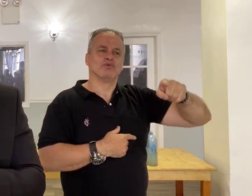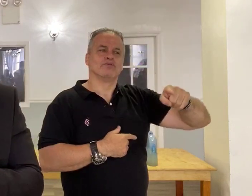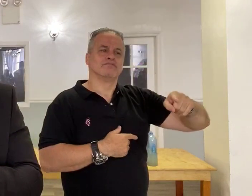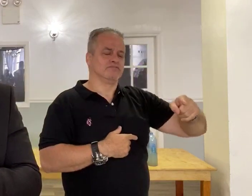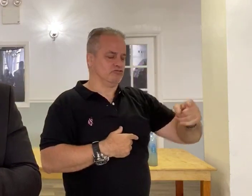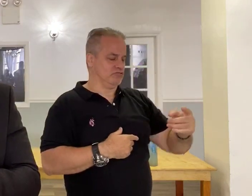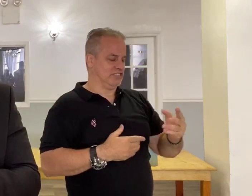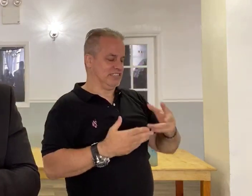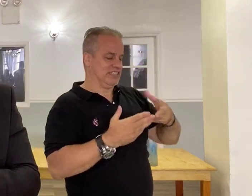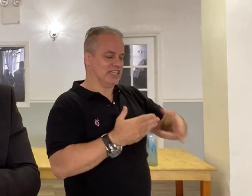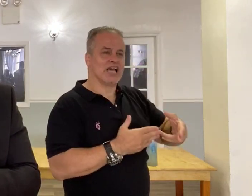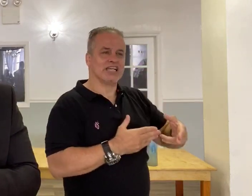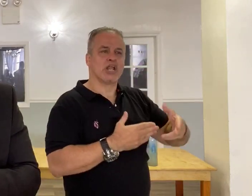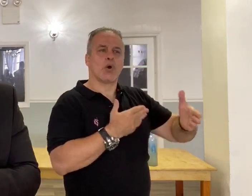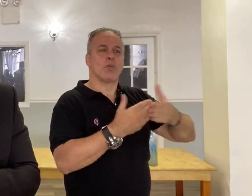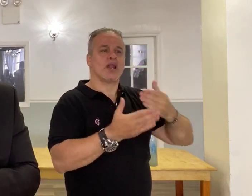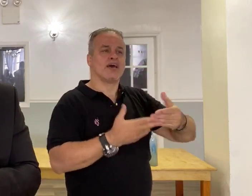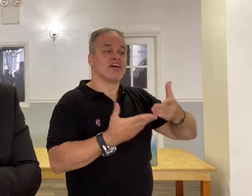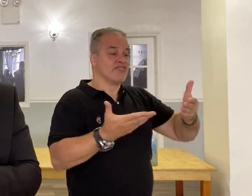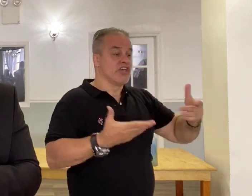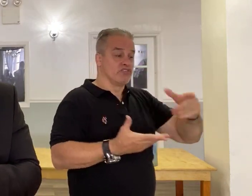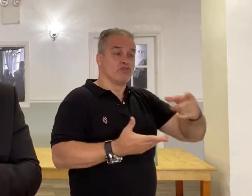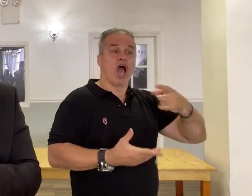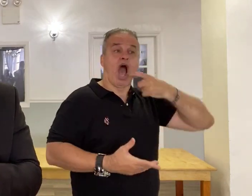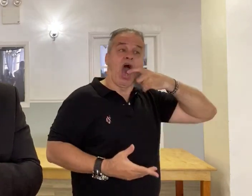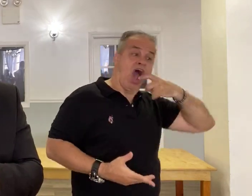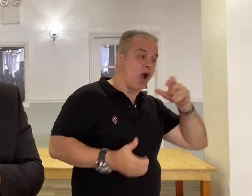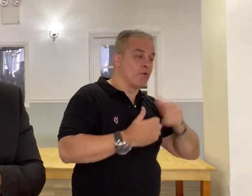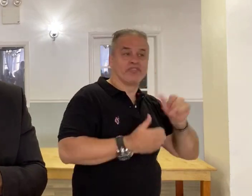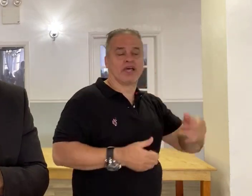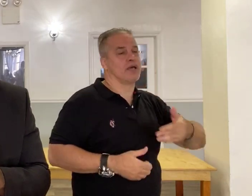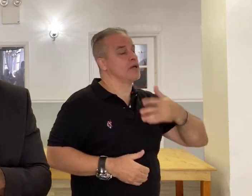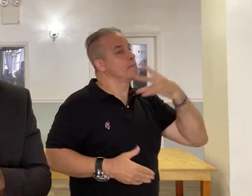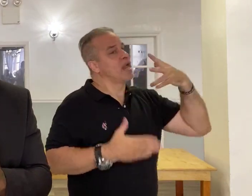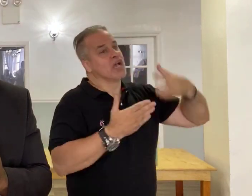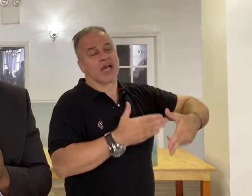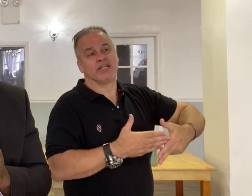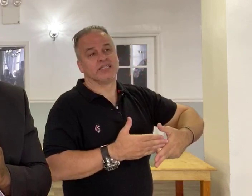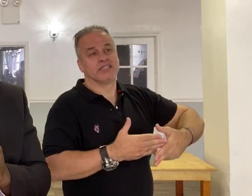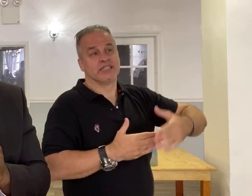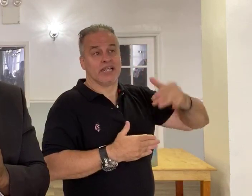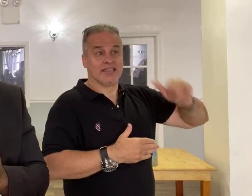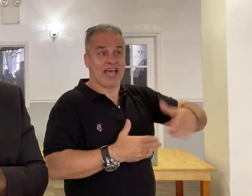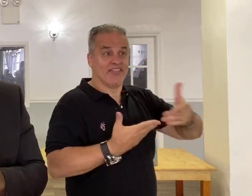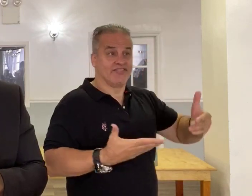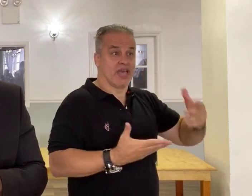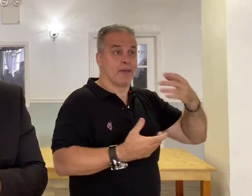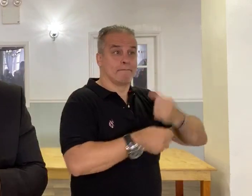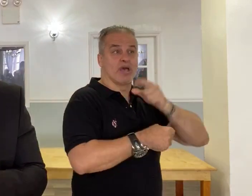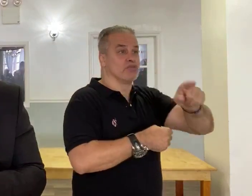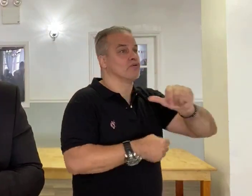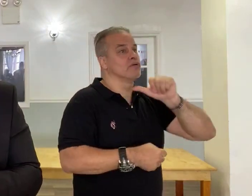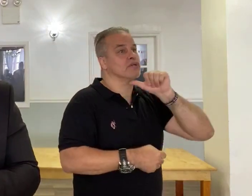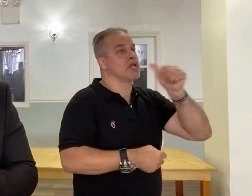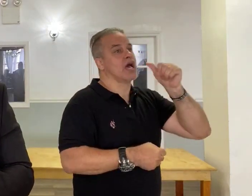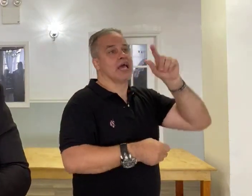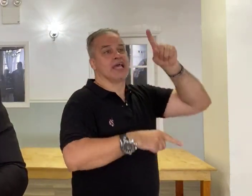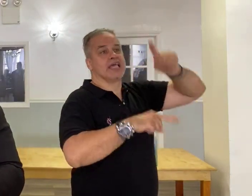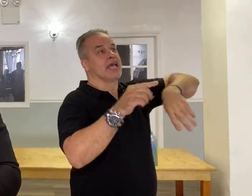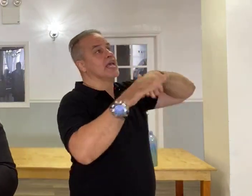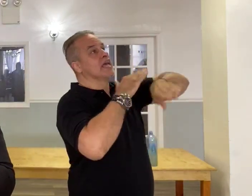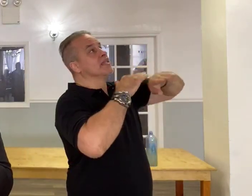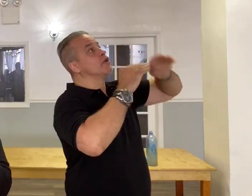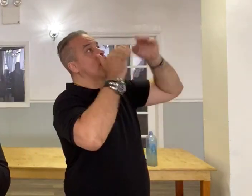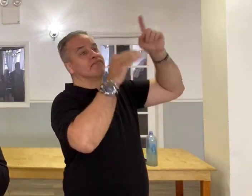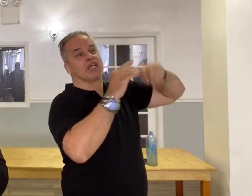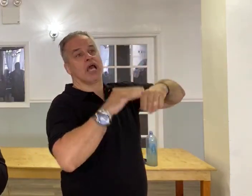What's the point of keeping both arms and you go to hell with them? There's no point in that. Amen? Wouldn't it